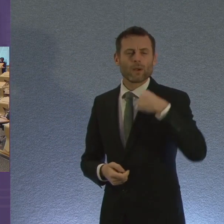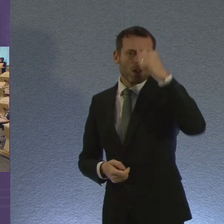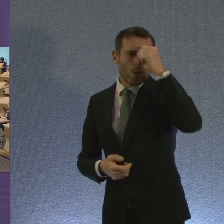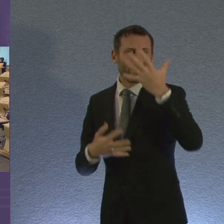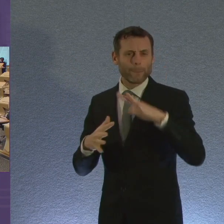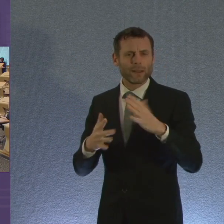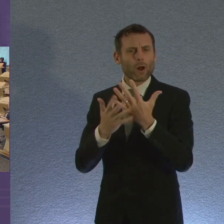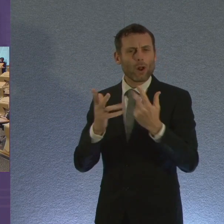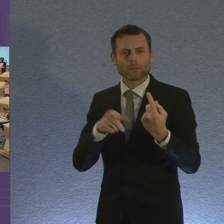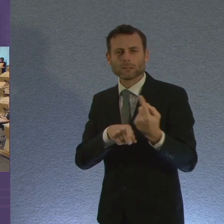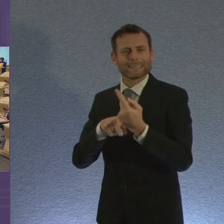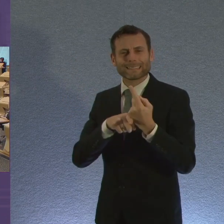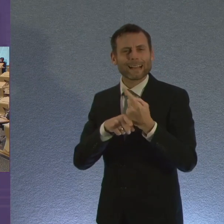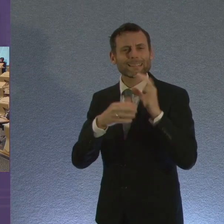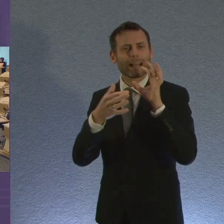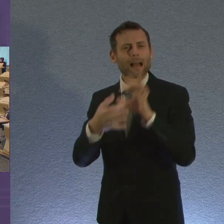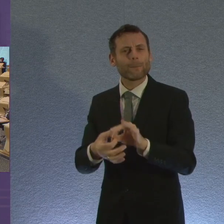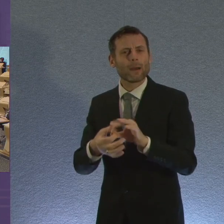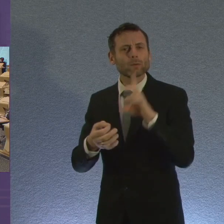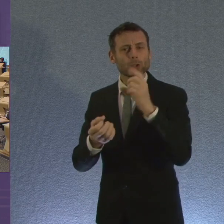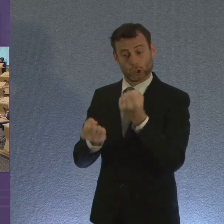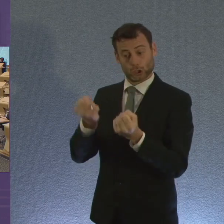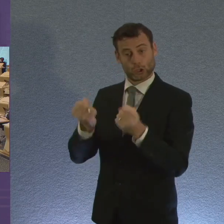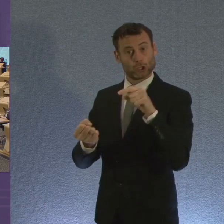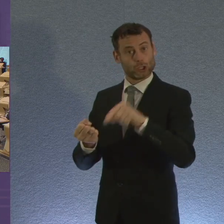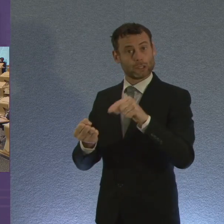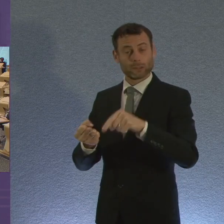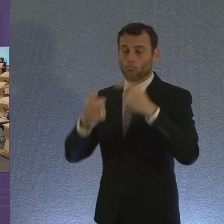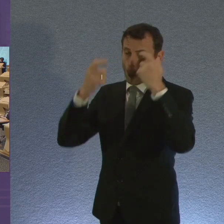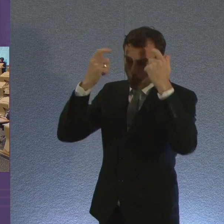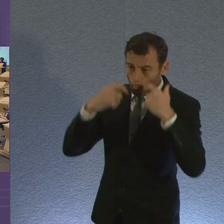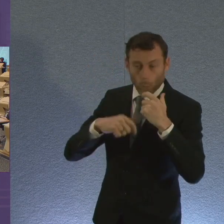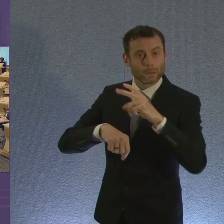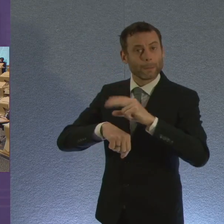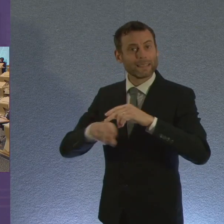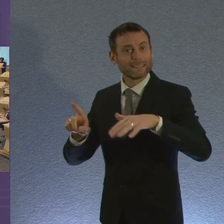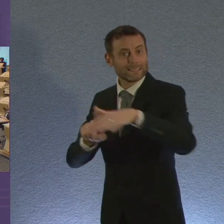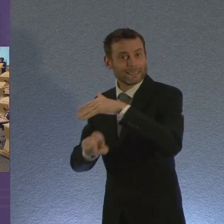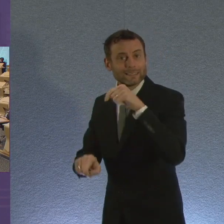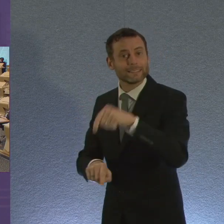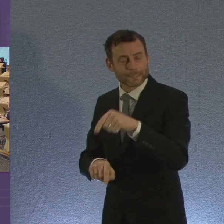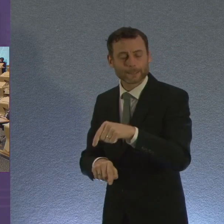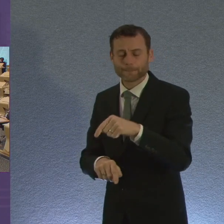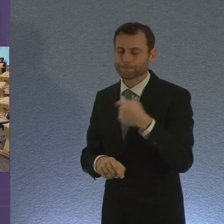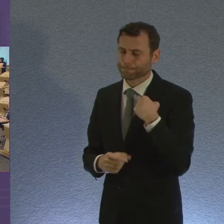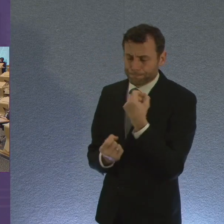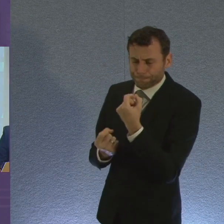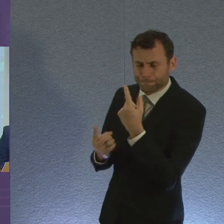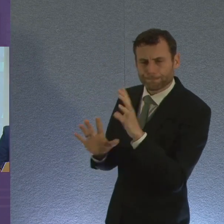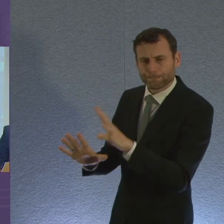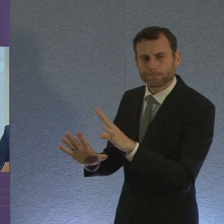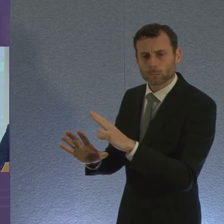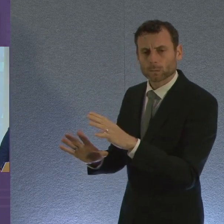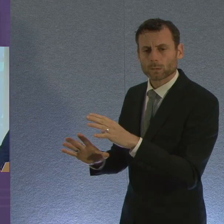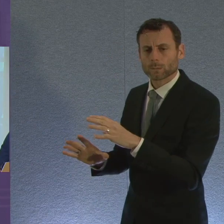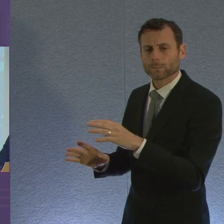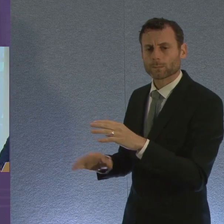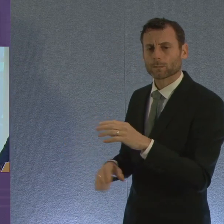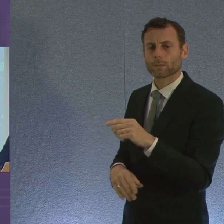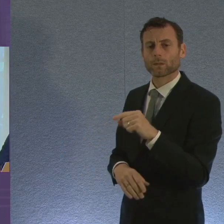morning about our justice system and our legal system, rightly so. But I wonder if that commitment